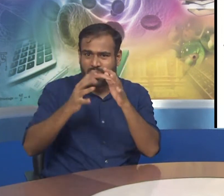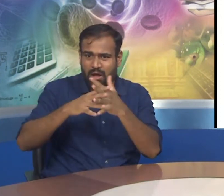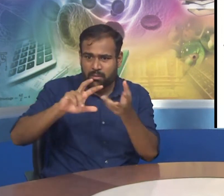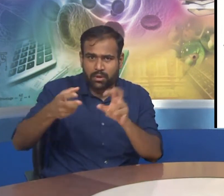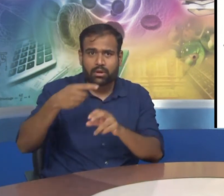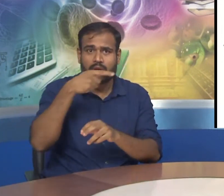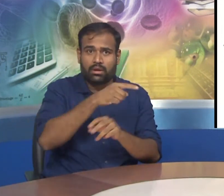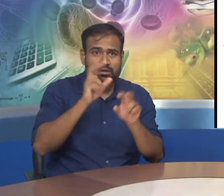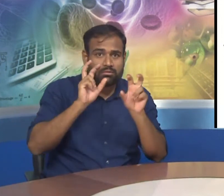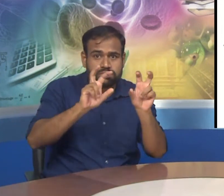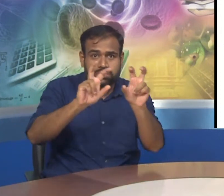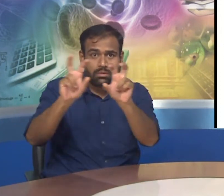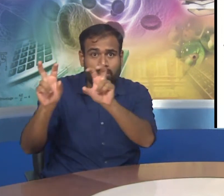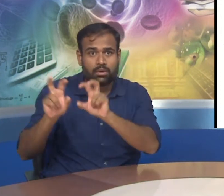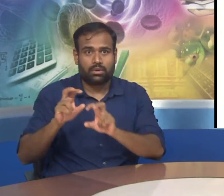the Court.